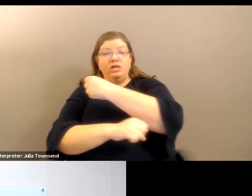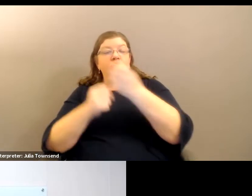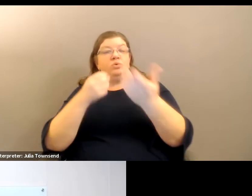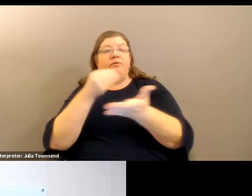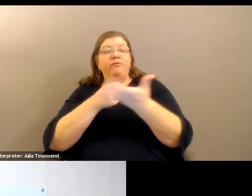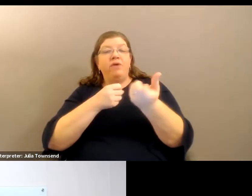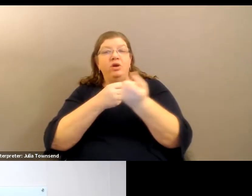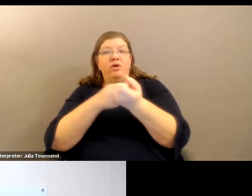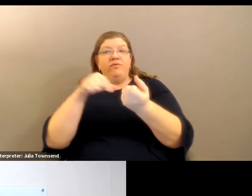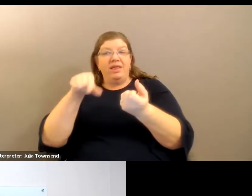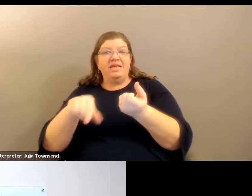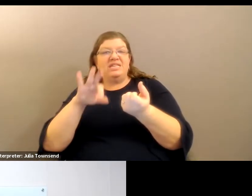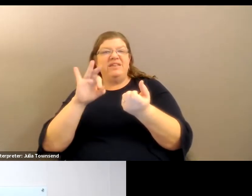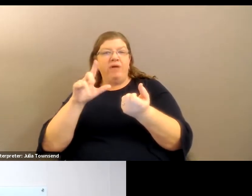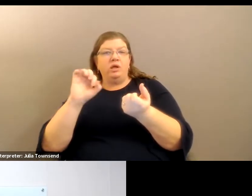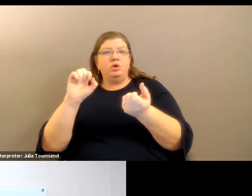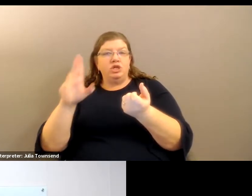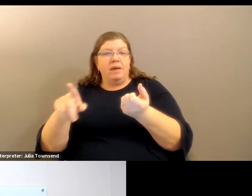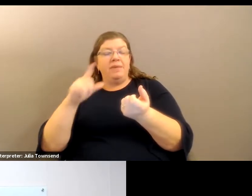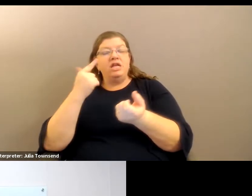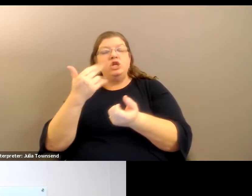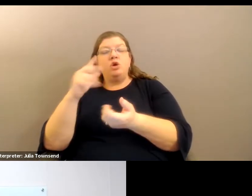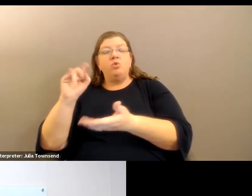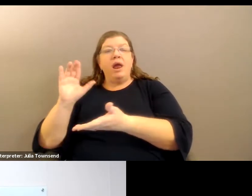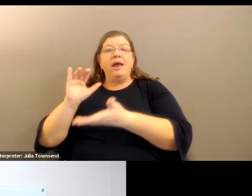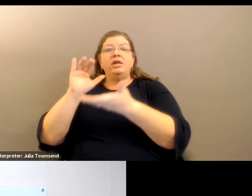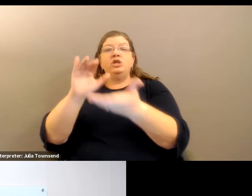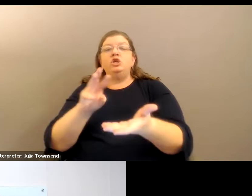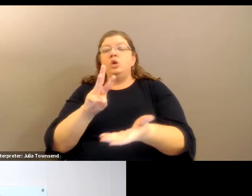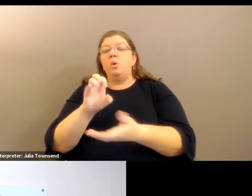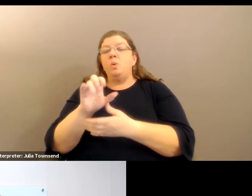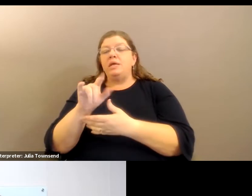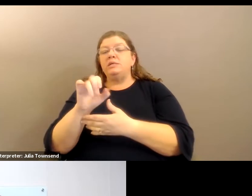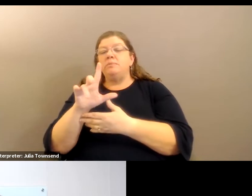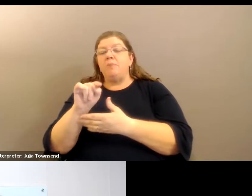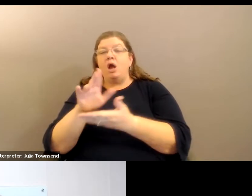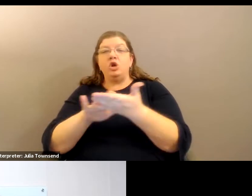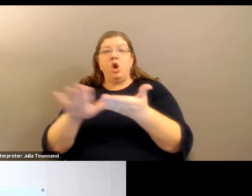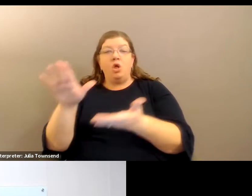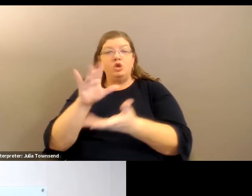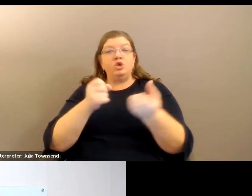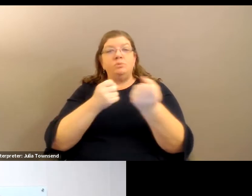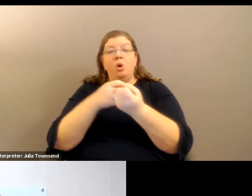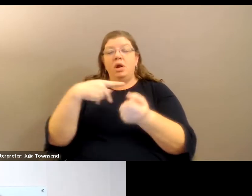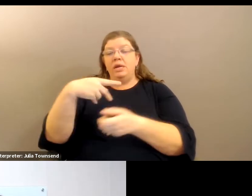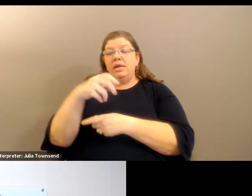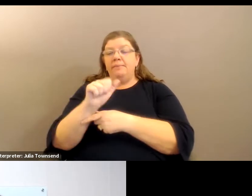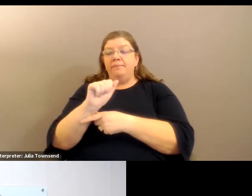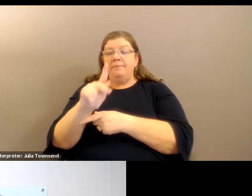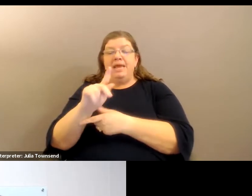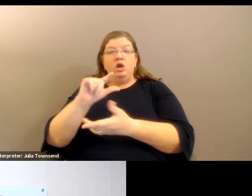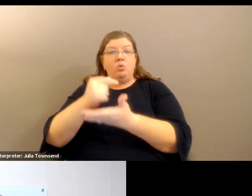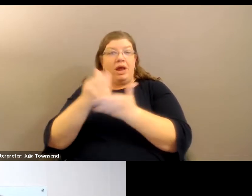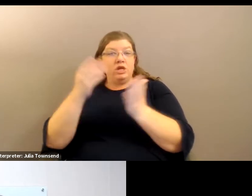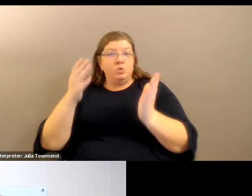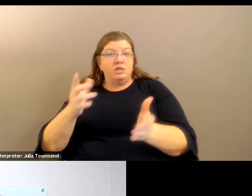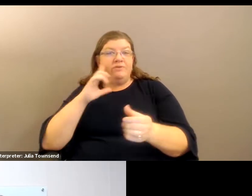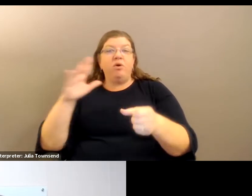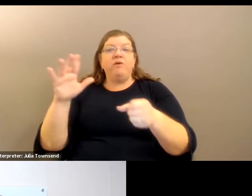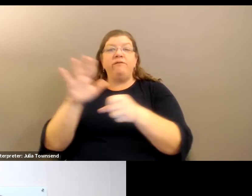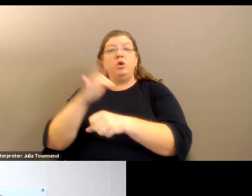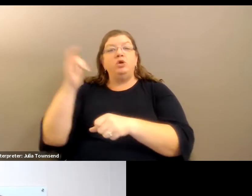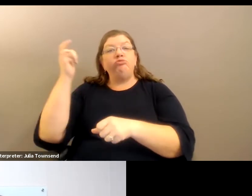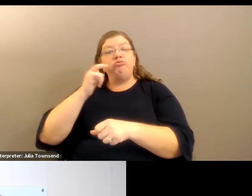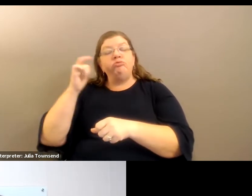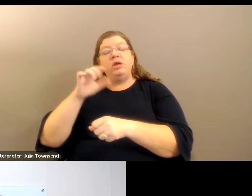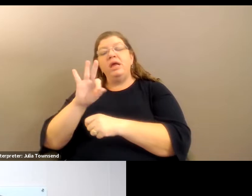the fellowship. It's a grant that will be going to Westmont College to support our Peak graduates for a full fellowship to